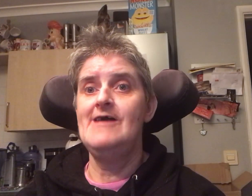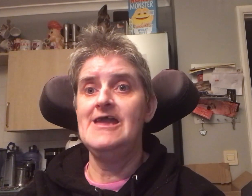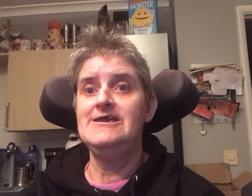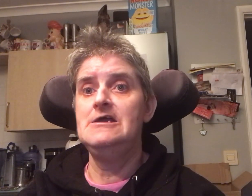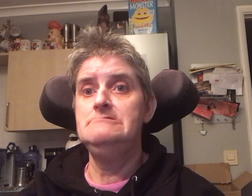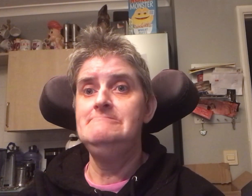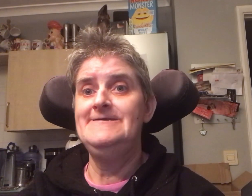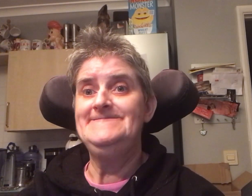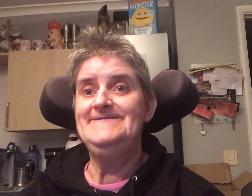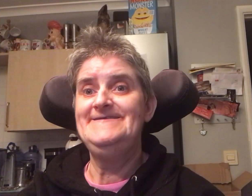nightmare